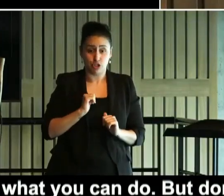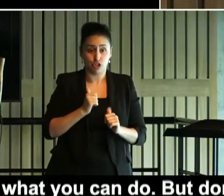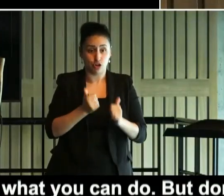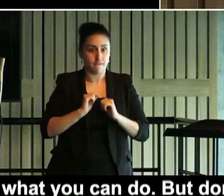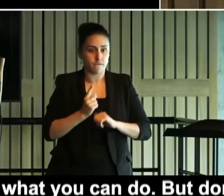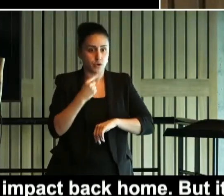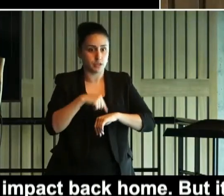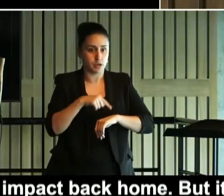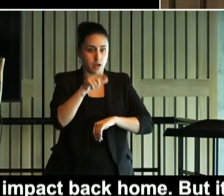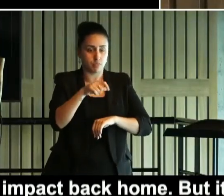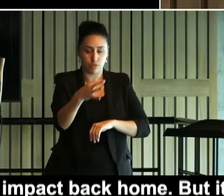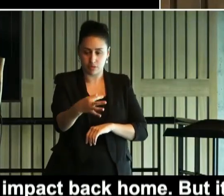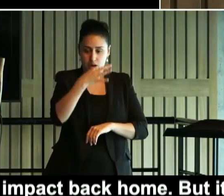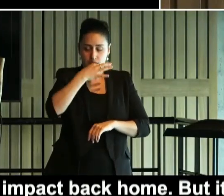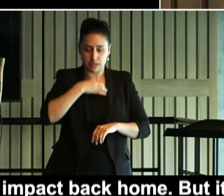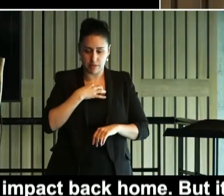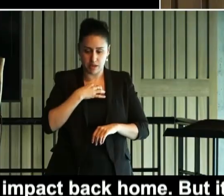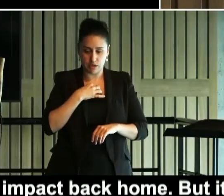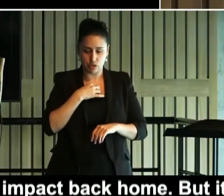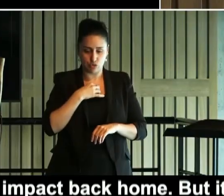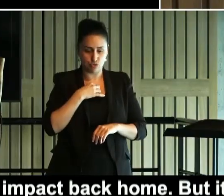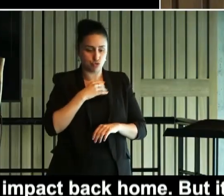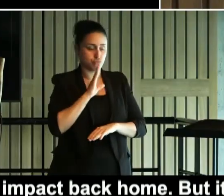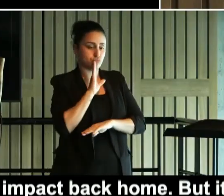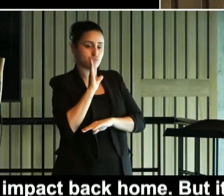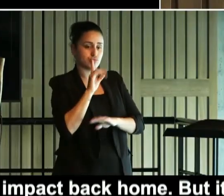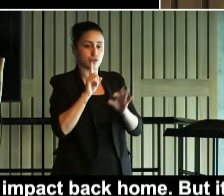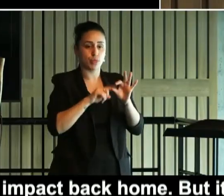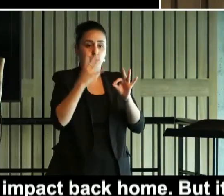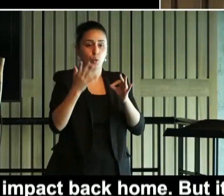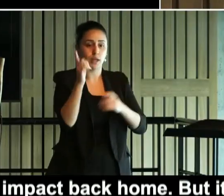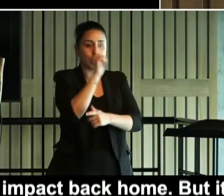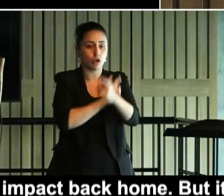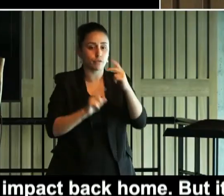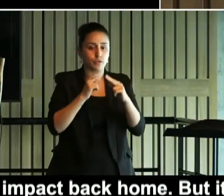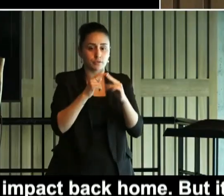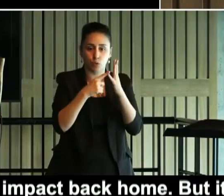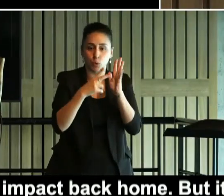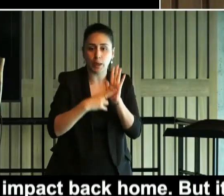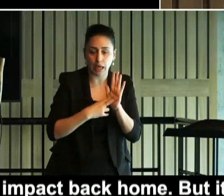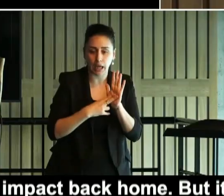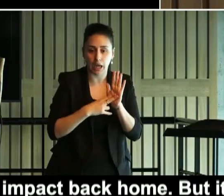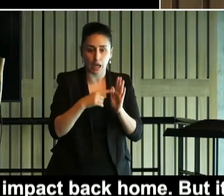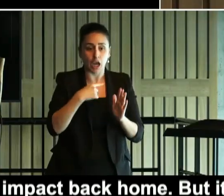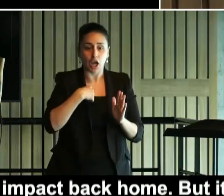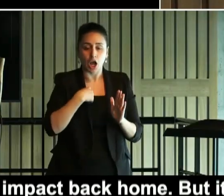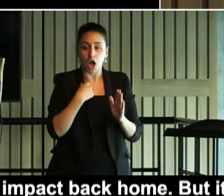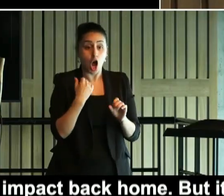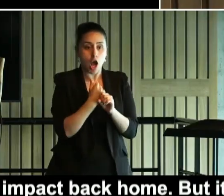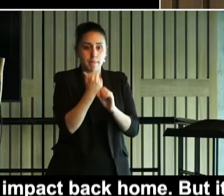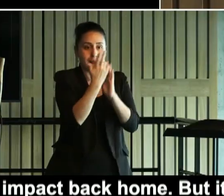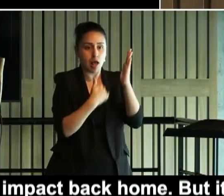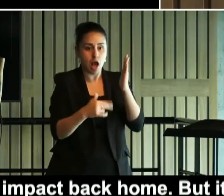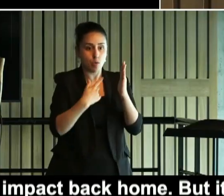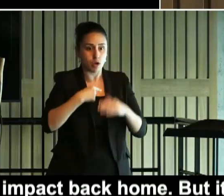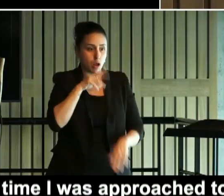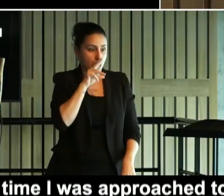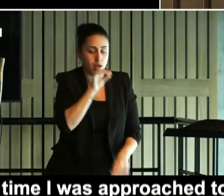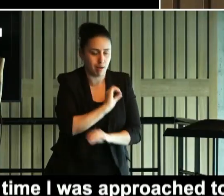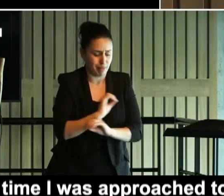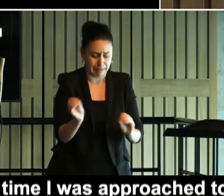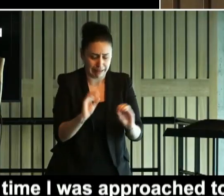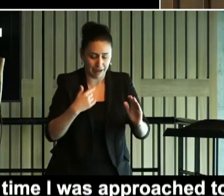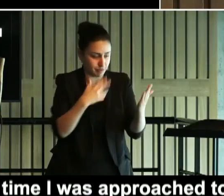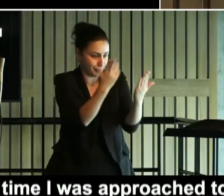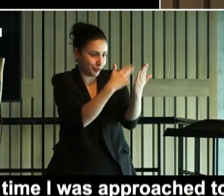to speak at the LGBTIQ plus conference at the United Nations. I did it as an artwork because I was scared stiff, and